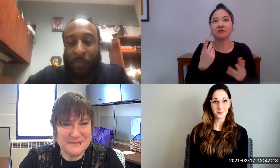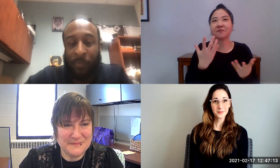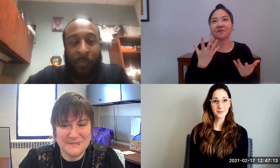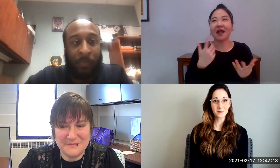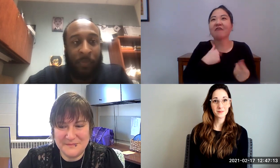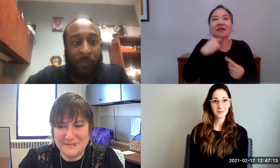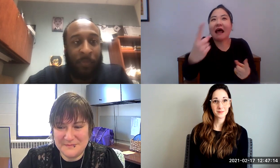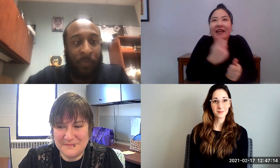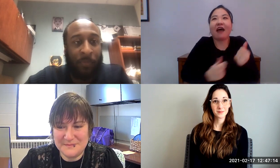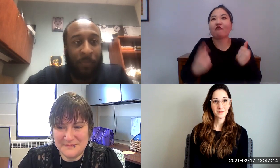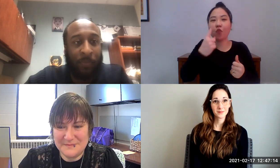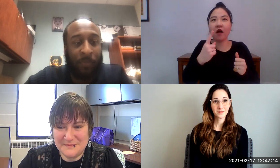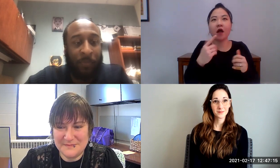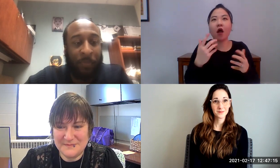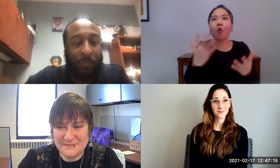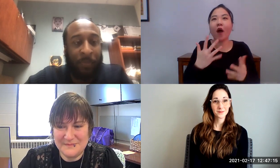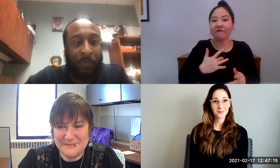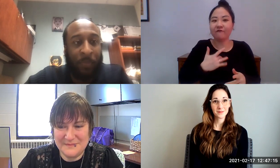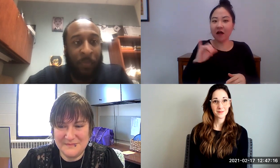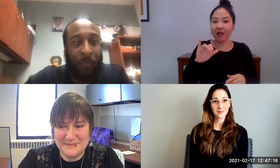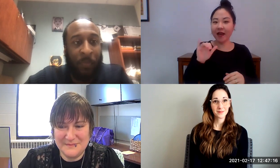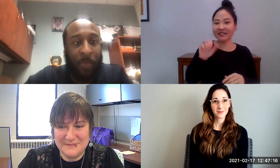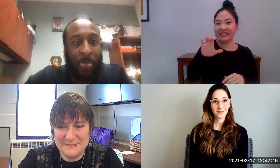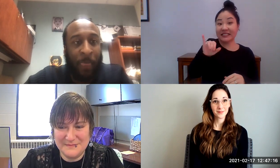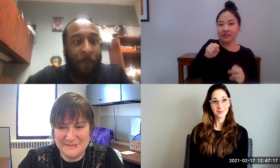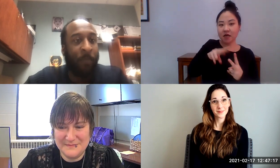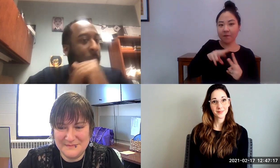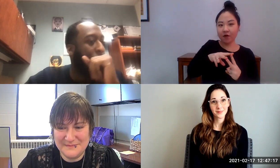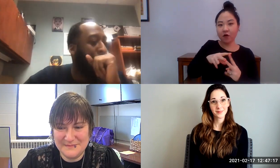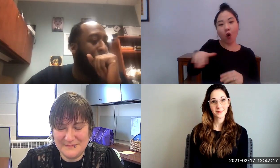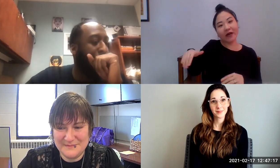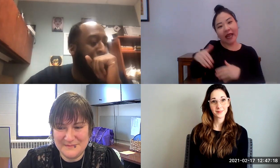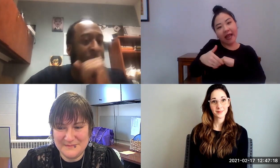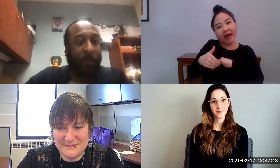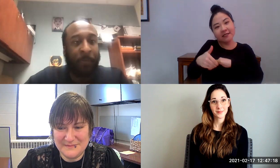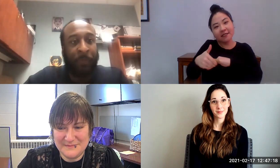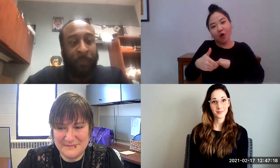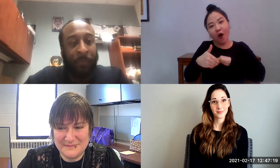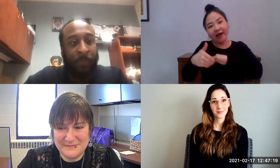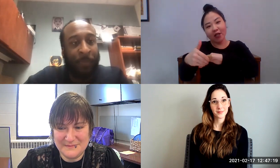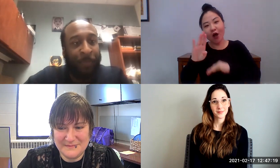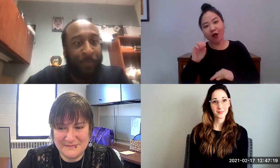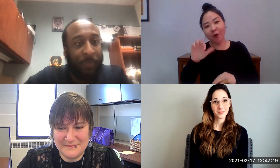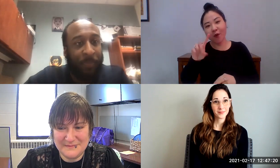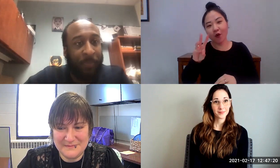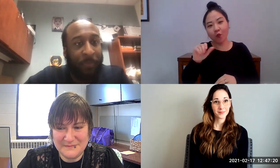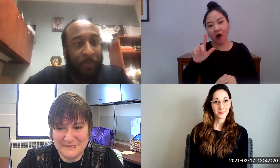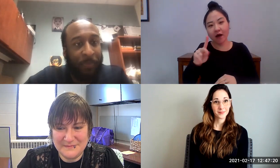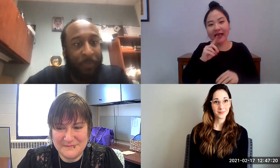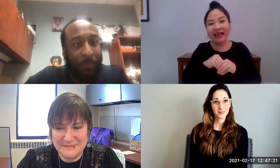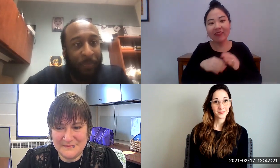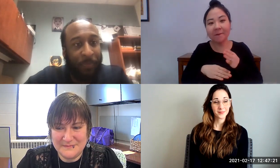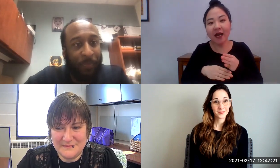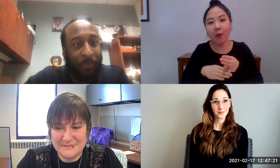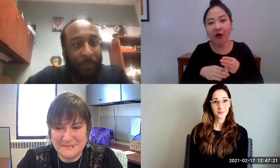I've been telling everyone what it felt like as a cis couple holding hands, walking along the